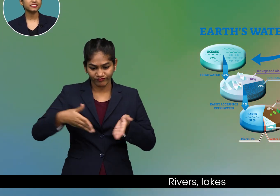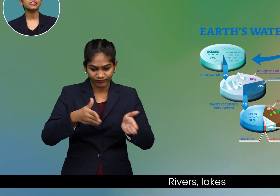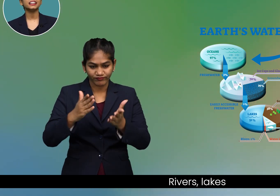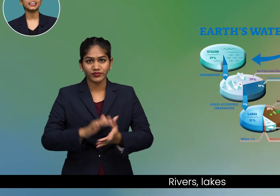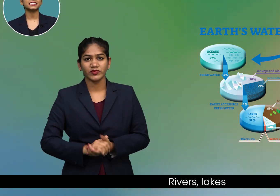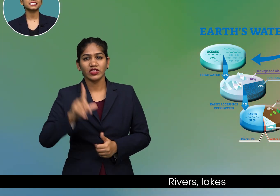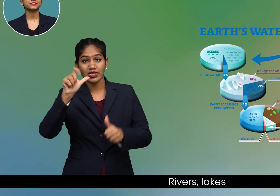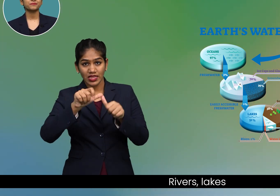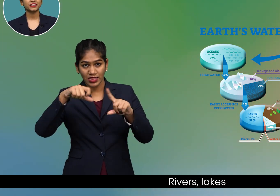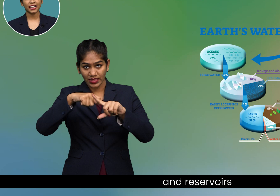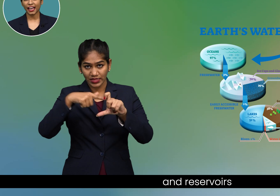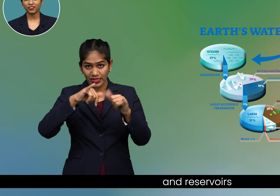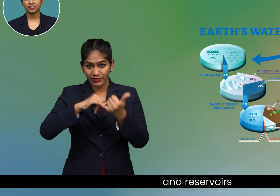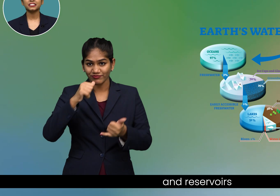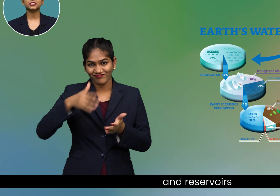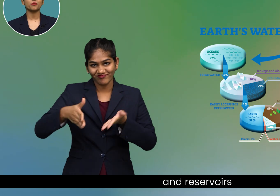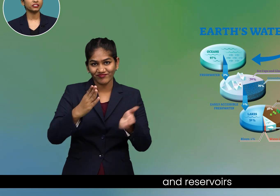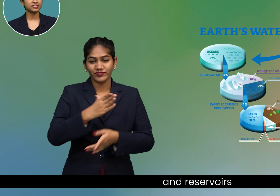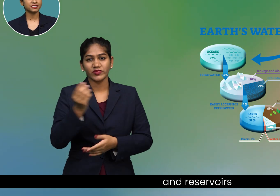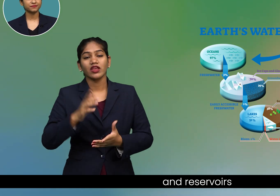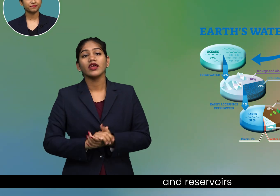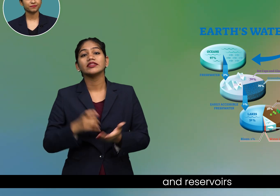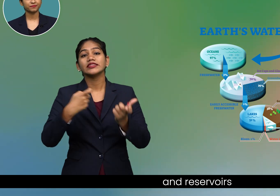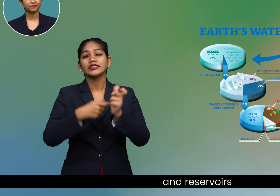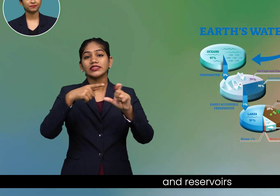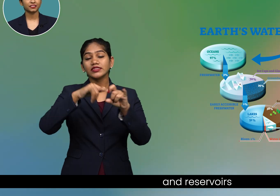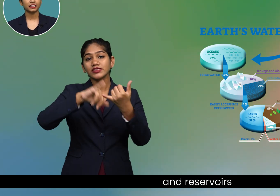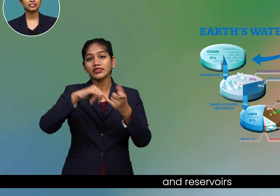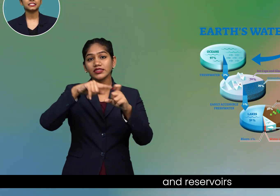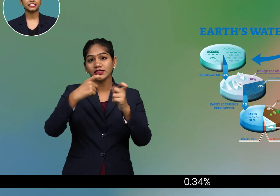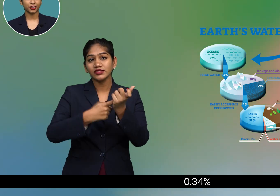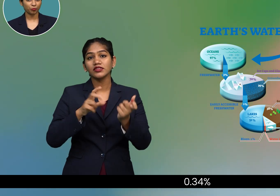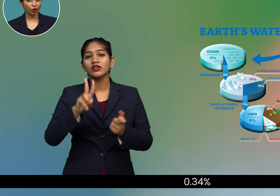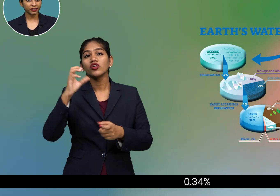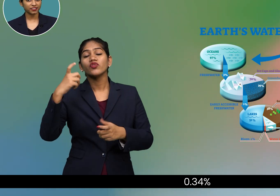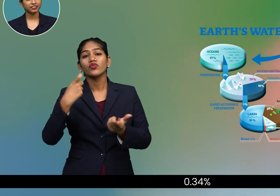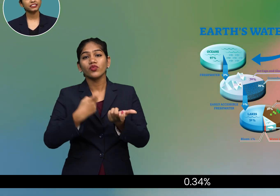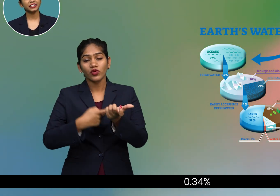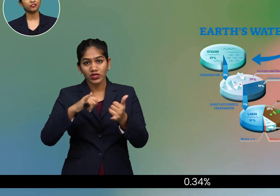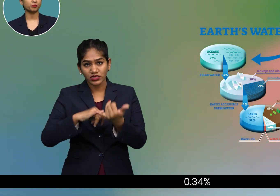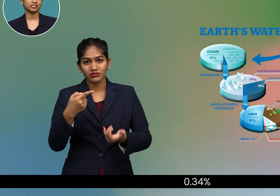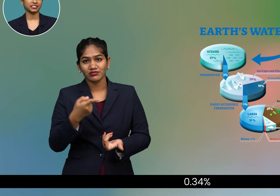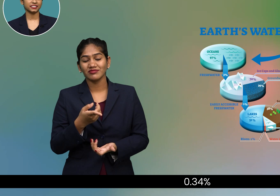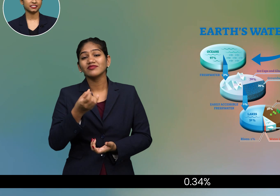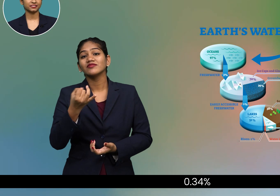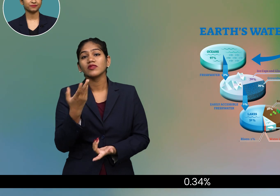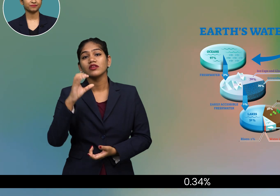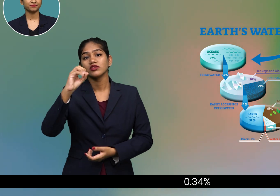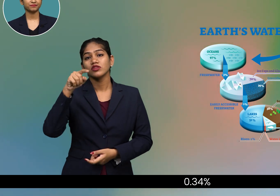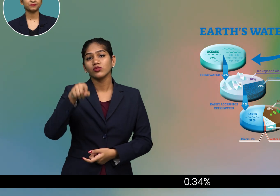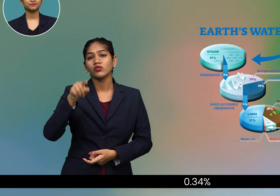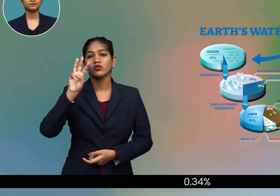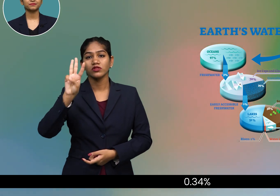Rivers, lakes and reservoirs 0.34%.